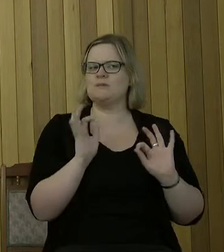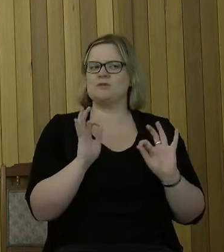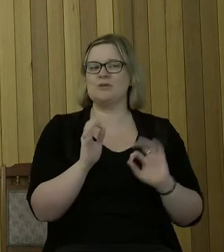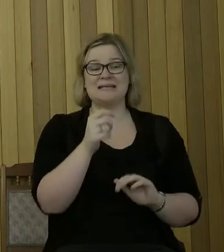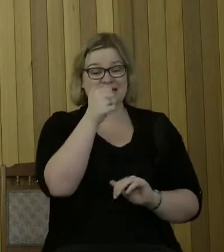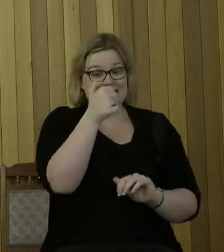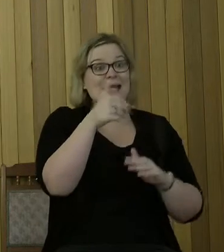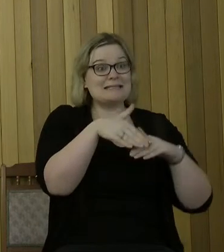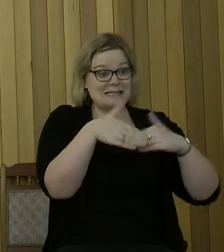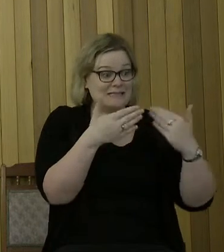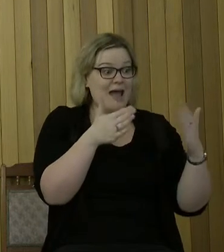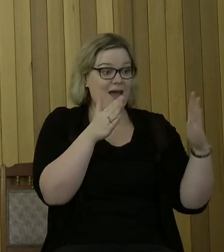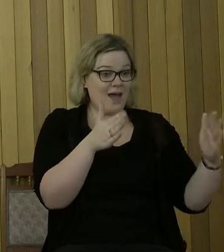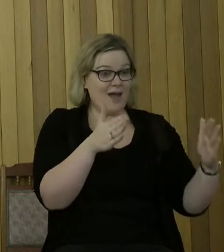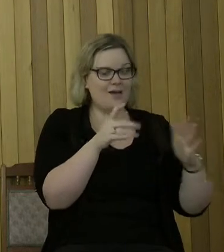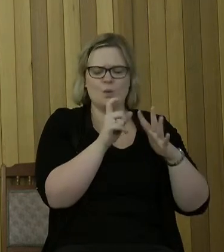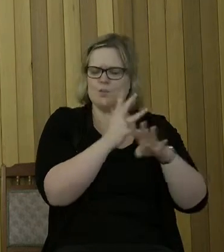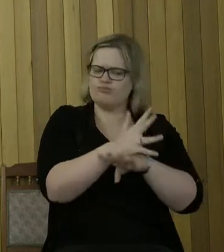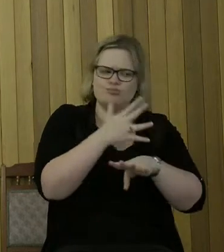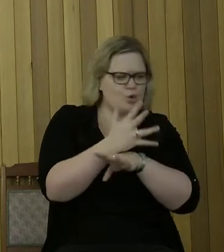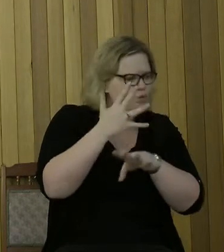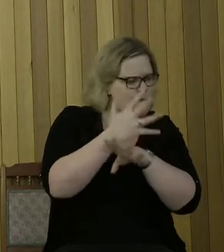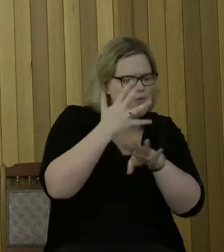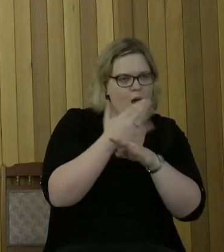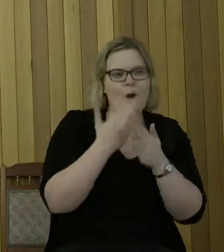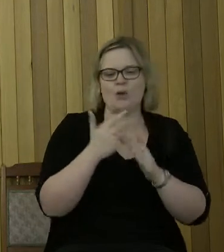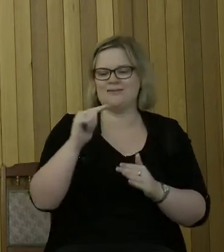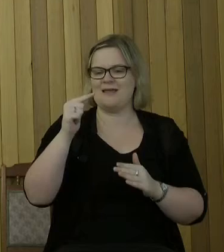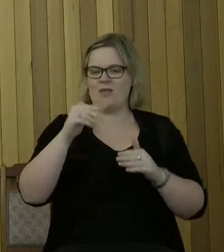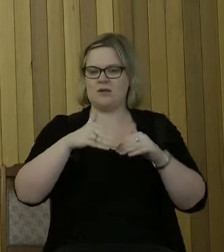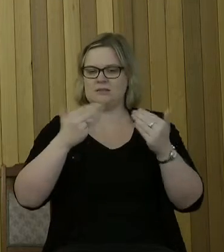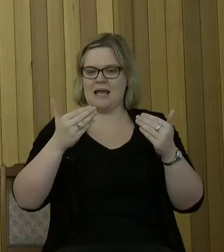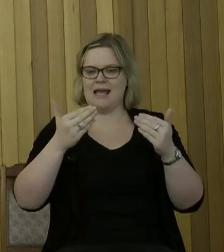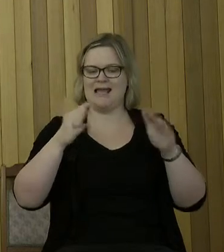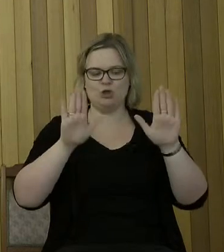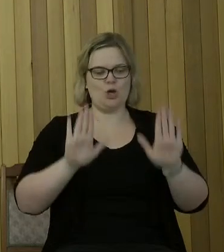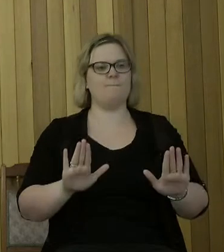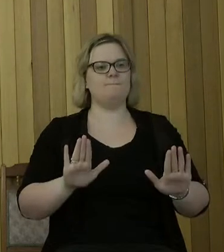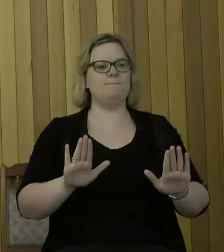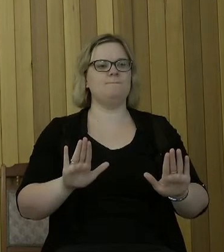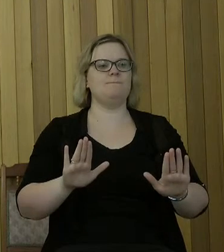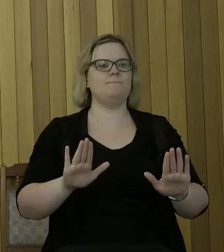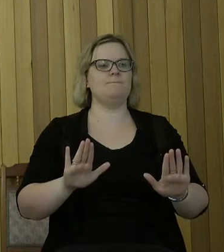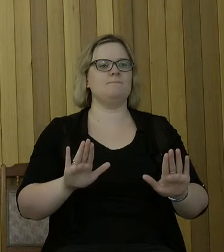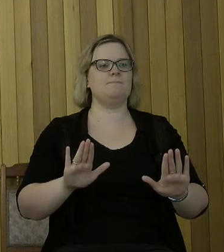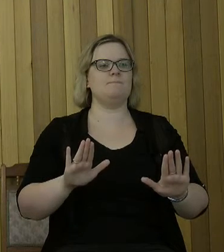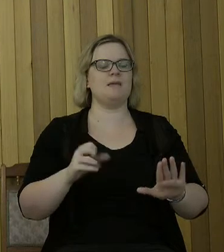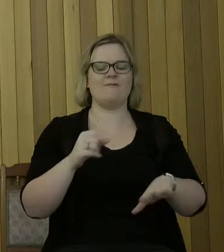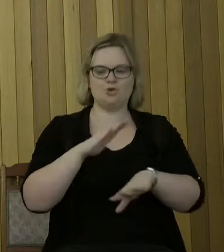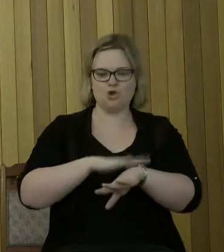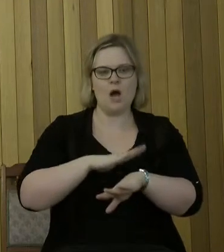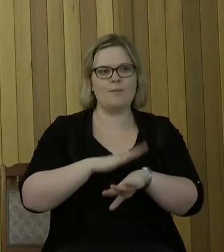6 days, do what I learned. From the 7th day, just stop and spend time